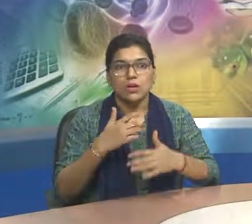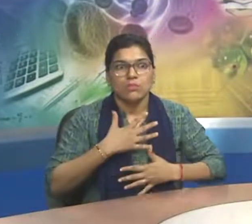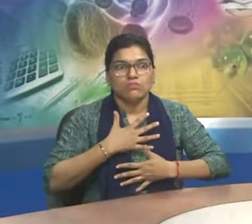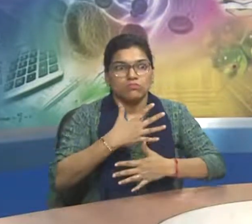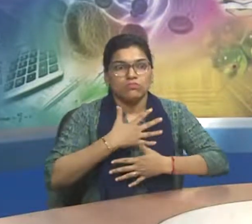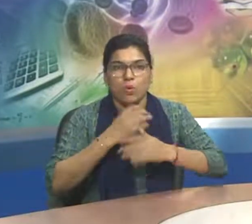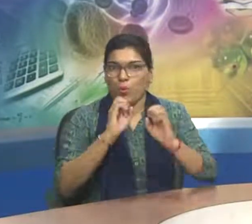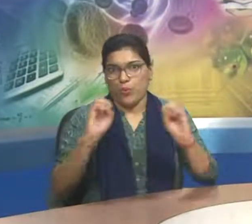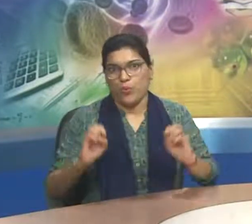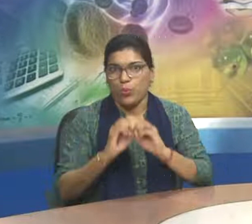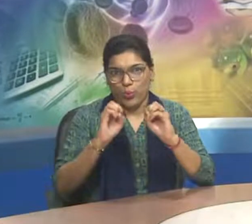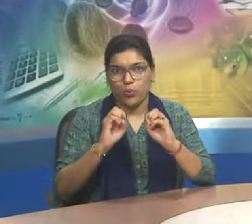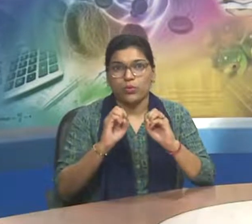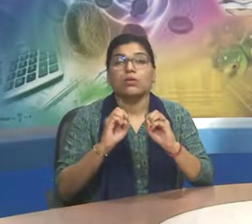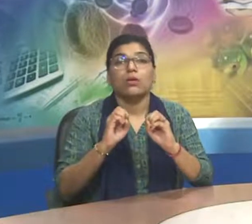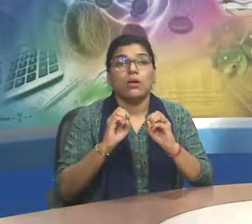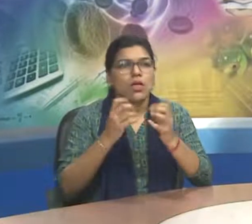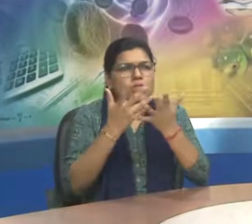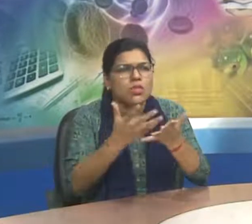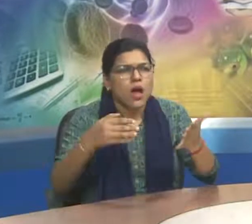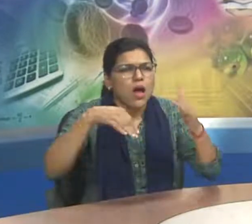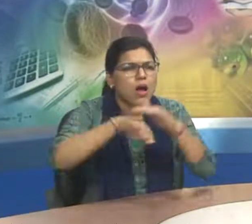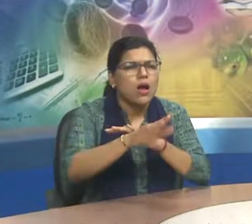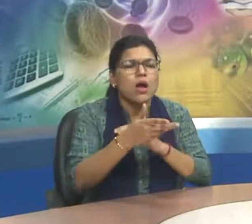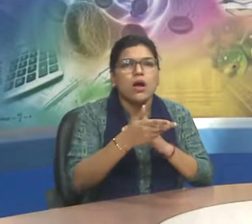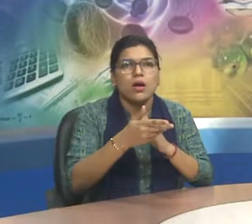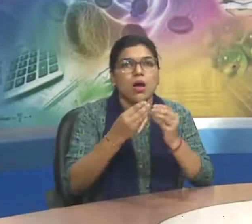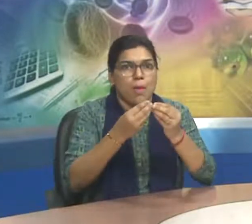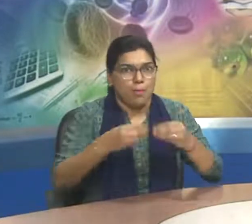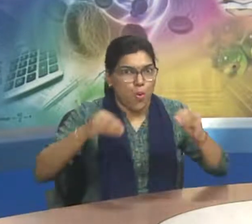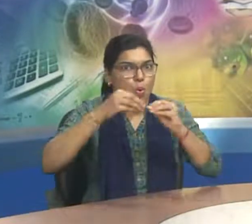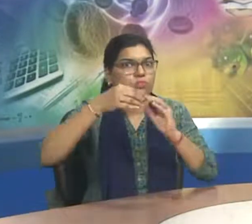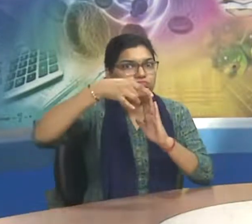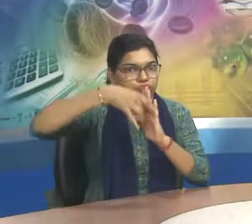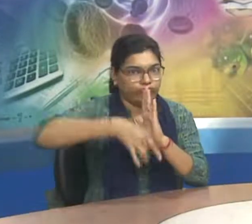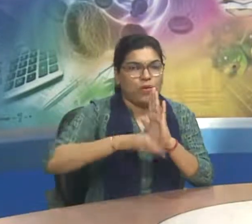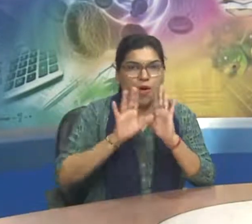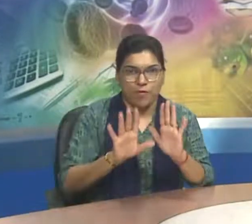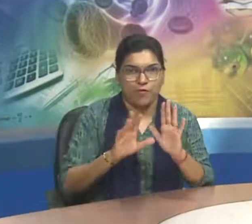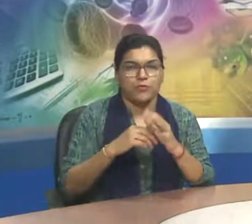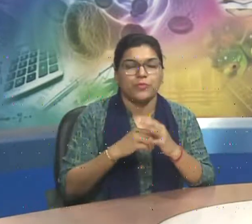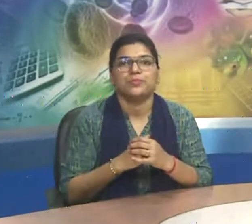now understand little more about the abiotic resources. These